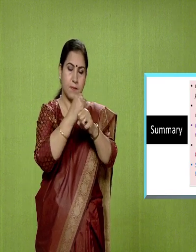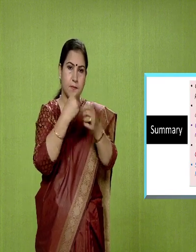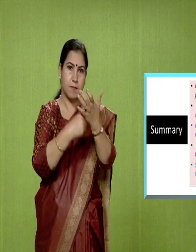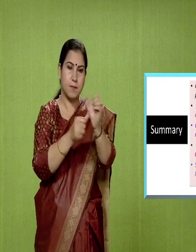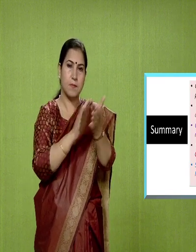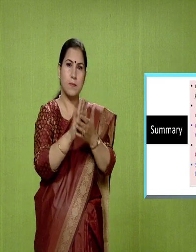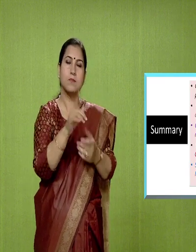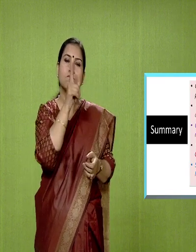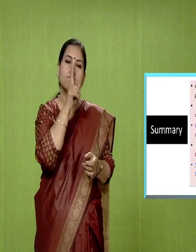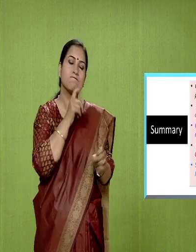and non-violence